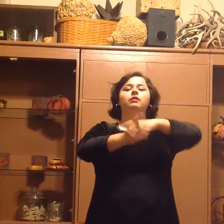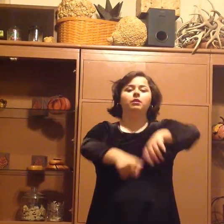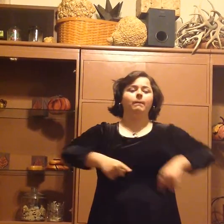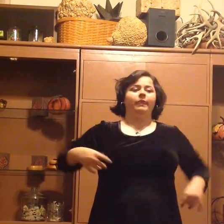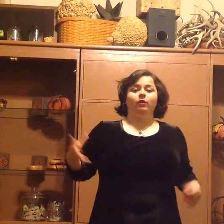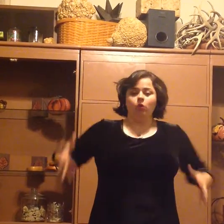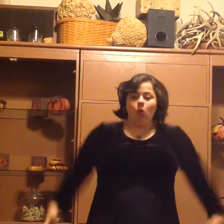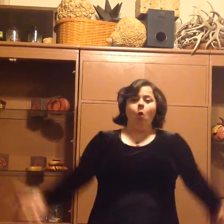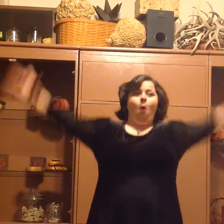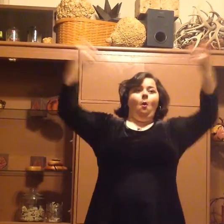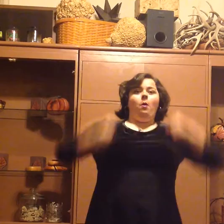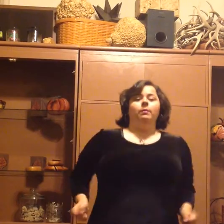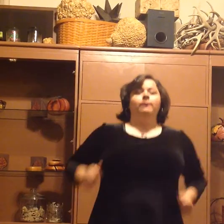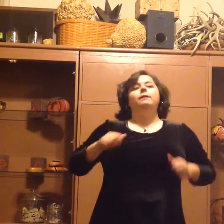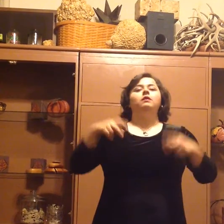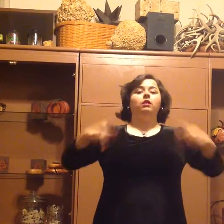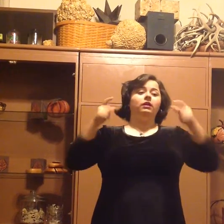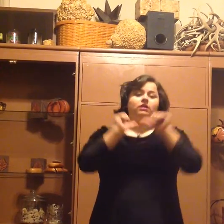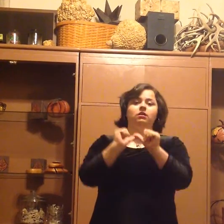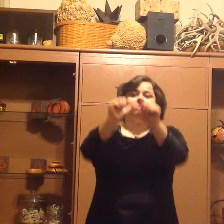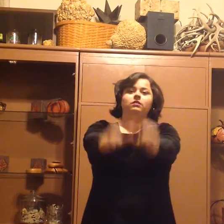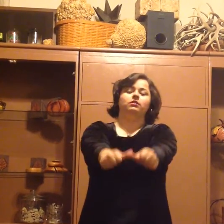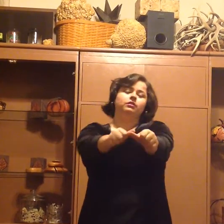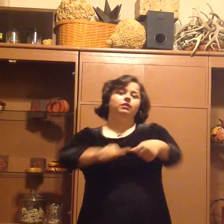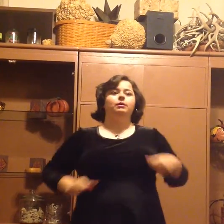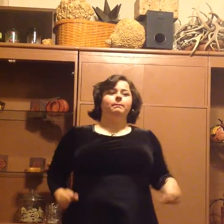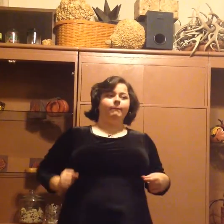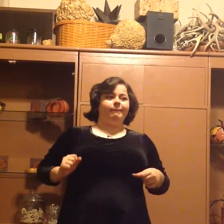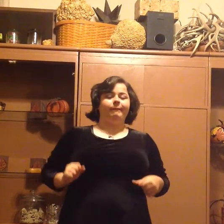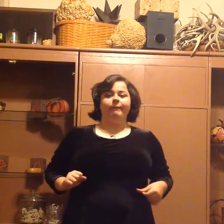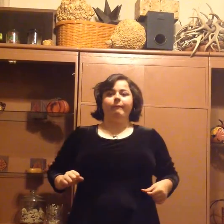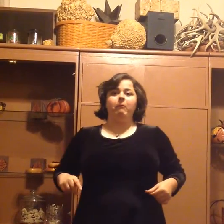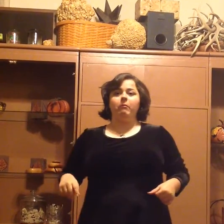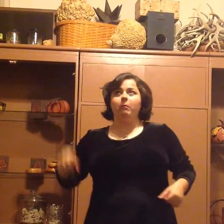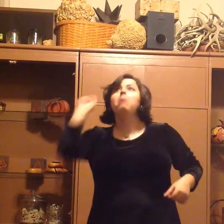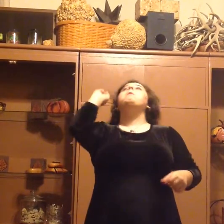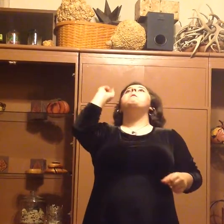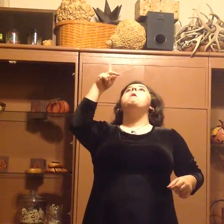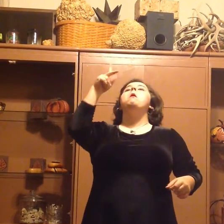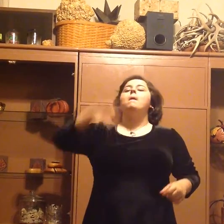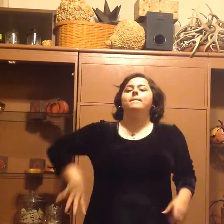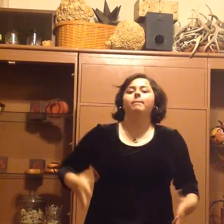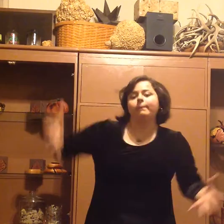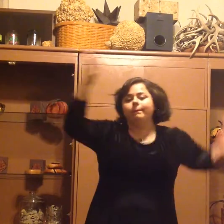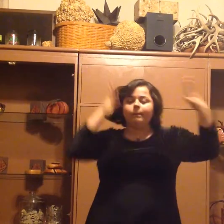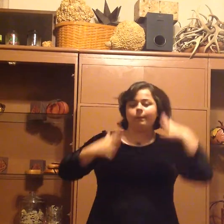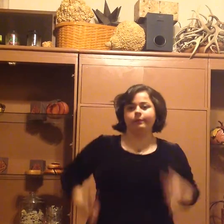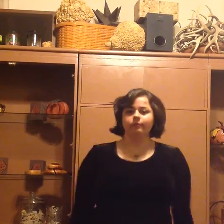"Jump into your costumes and on with the dance." The bears put their costumes back on and